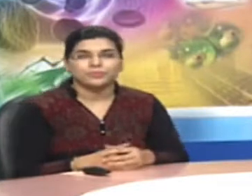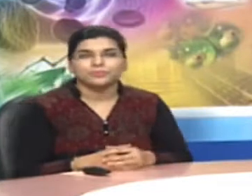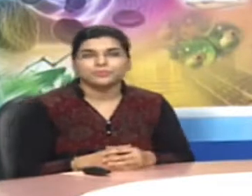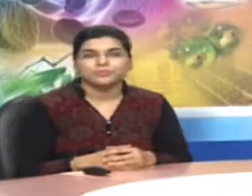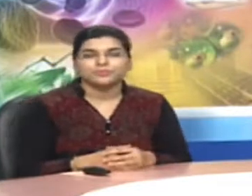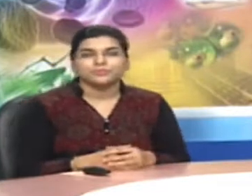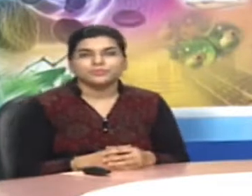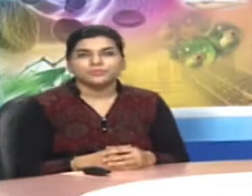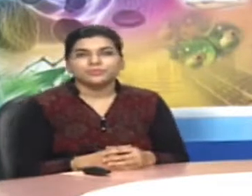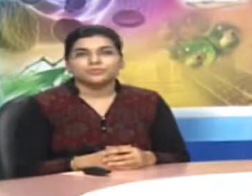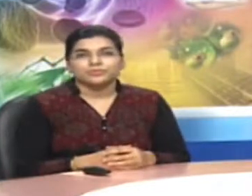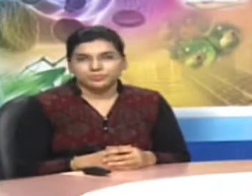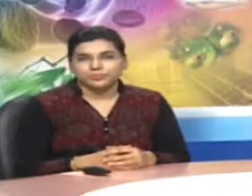the design template.